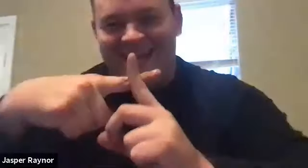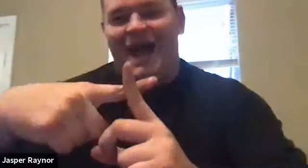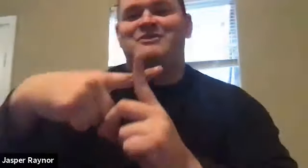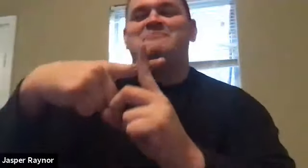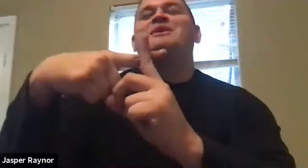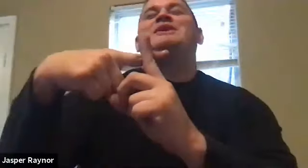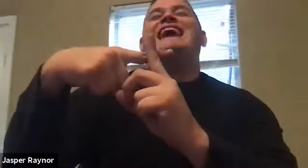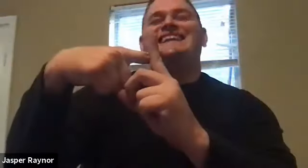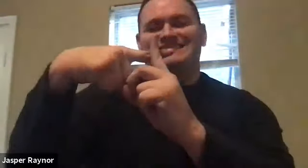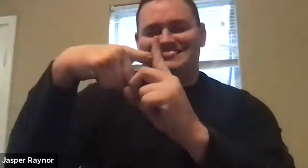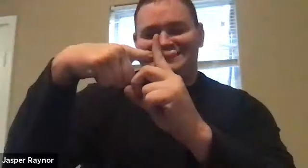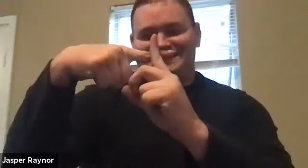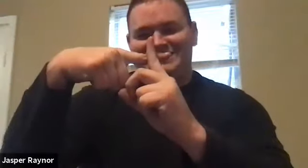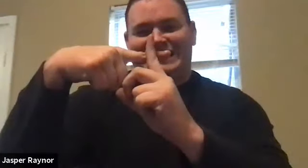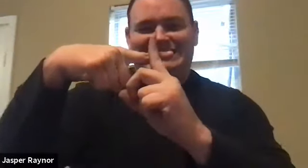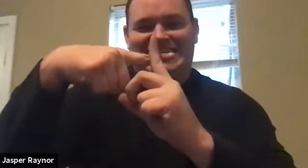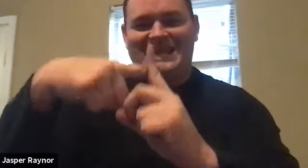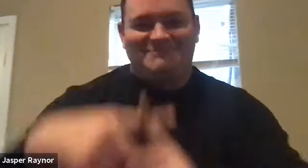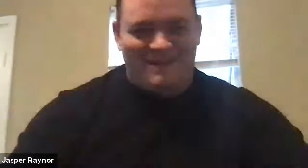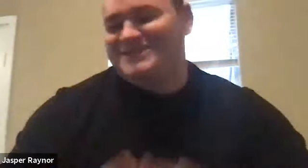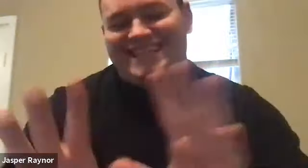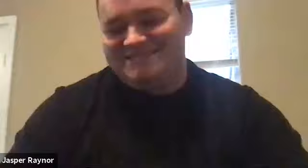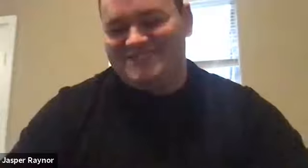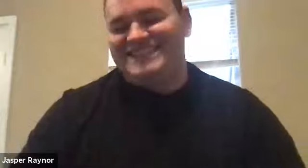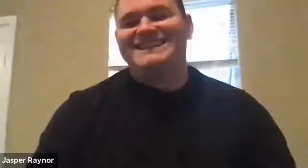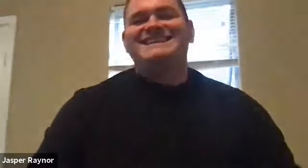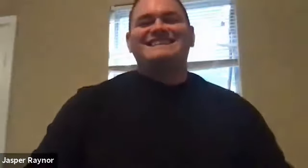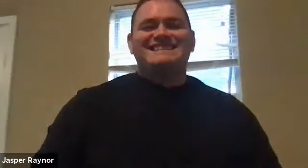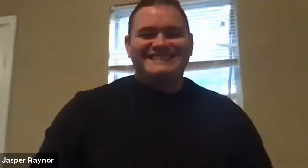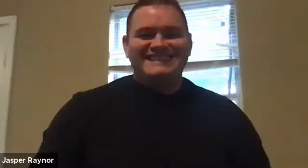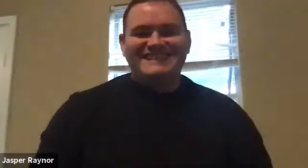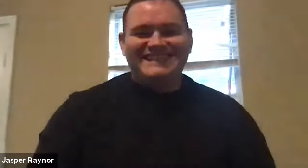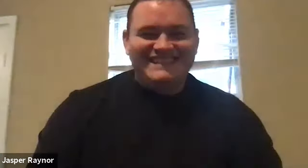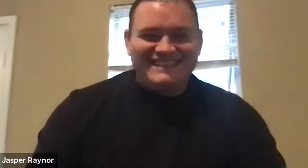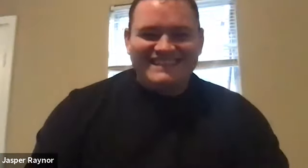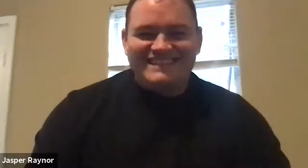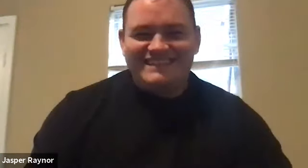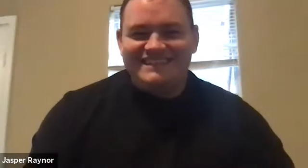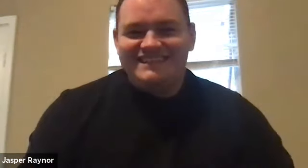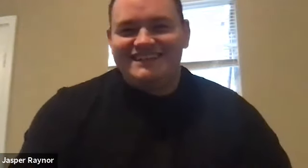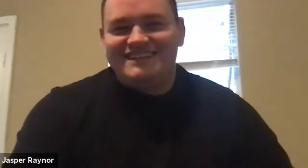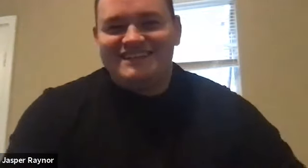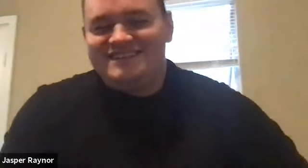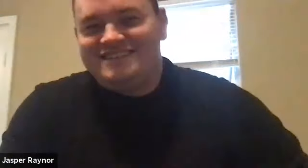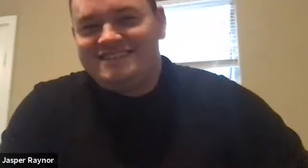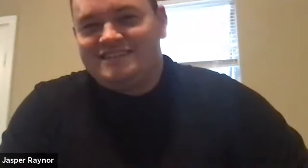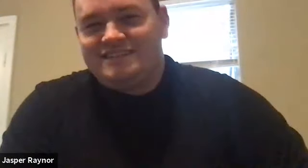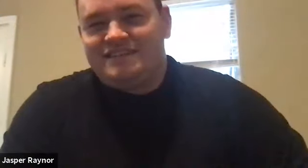I rebuke it. In Jesus' name. We actually have a stadium called Tempe Diablo. Nice.